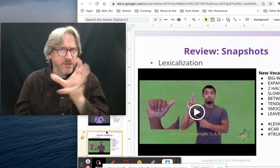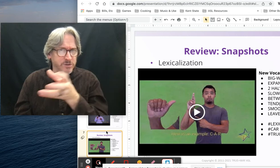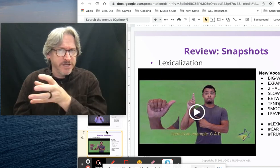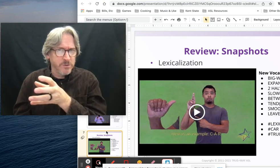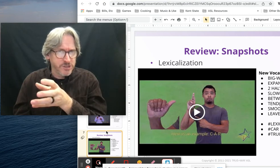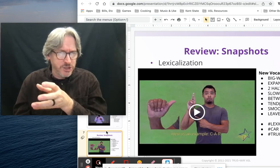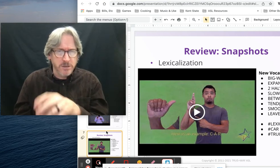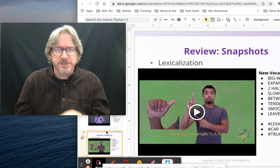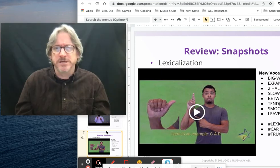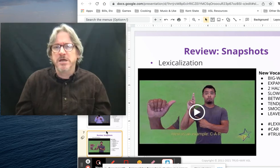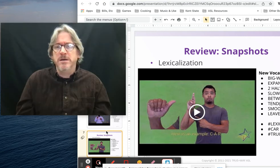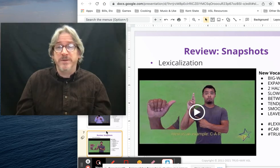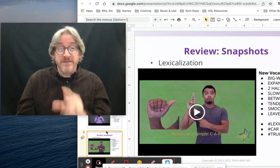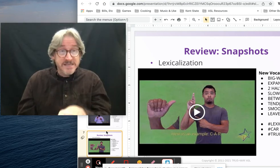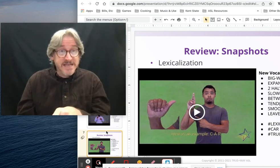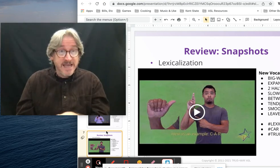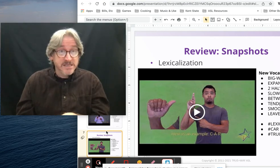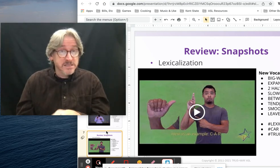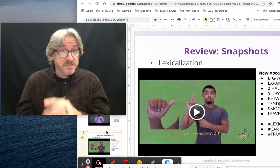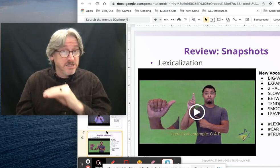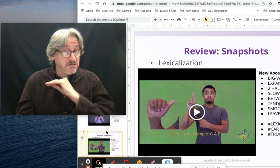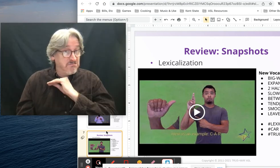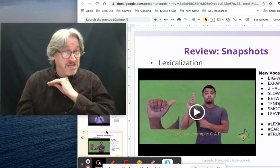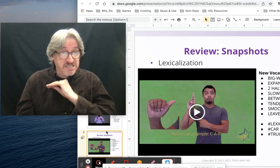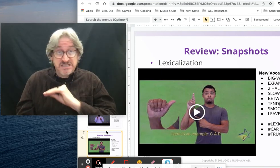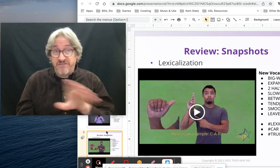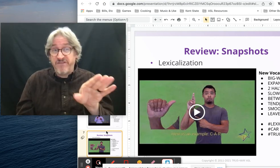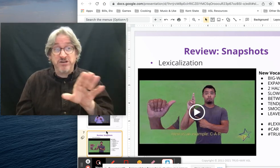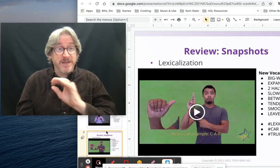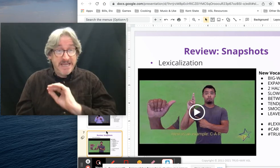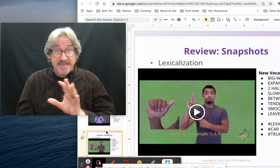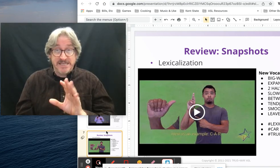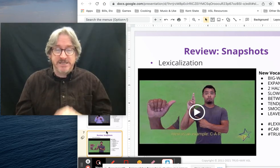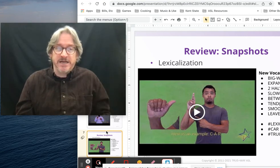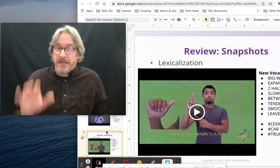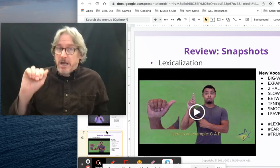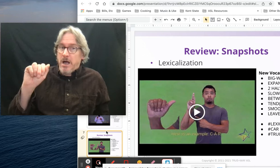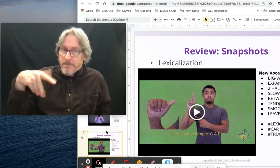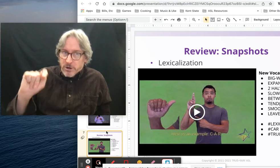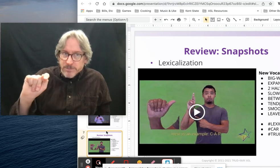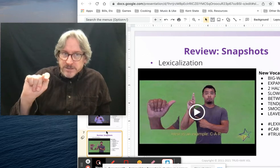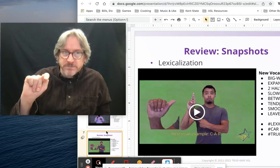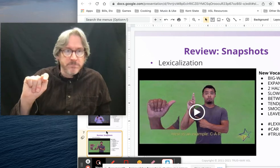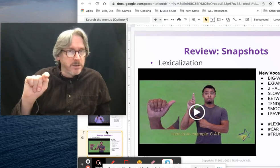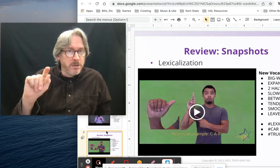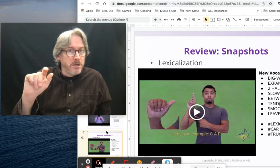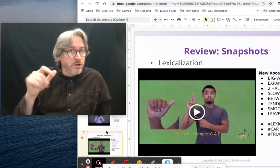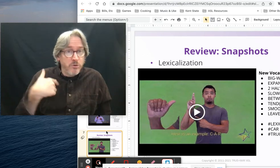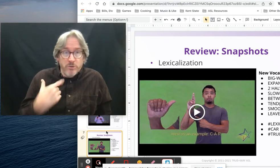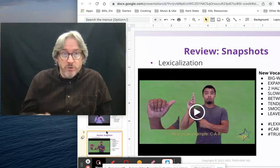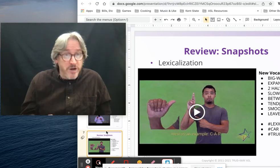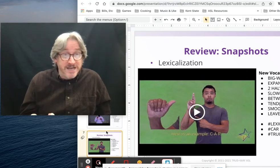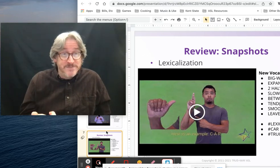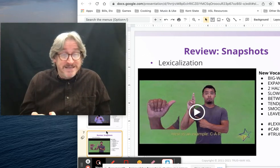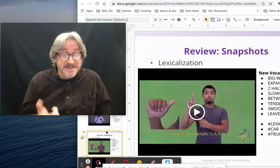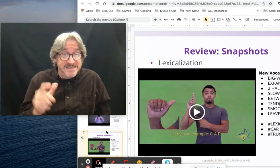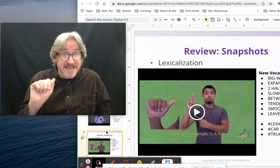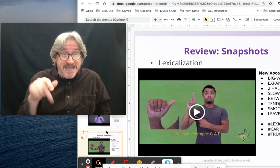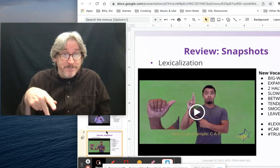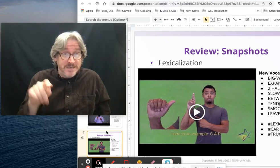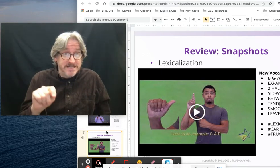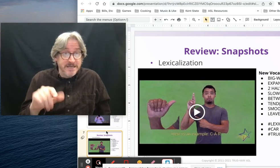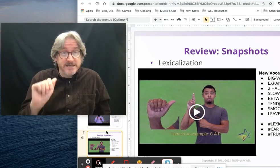fast using those chunks. But in this case, the finger spelling is the sign, like apartment. We're not expected